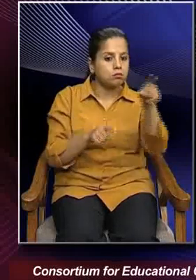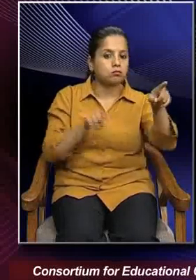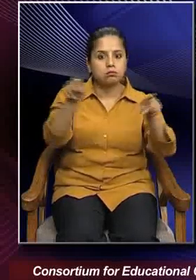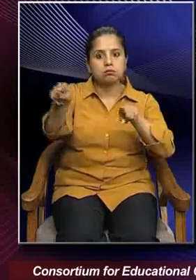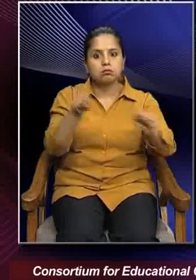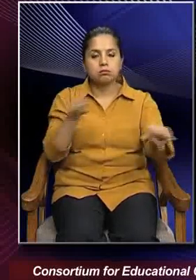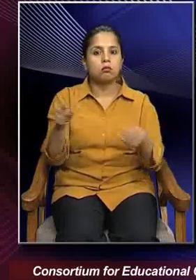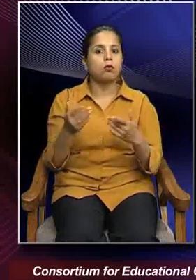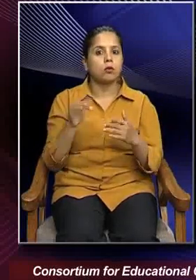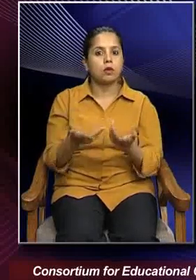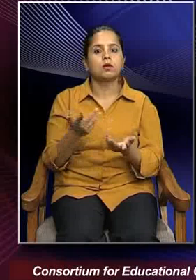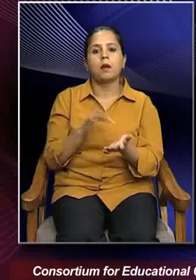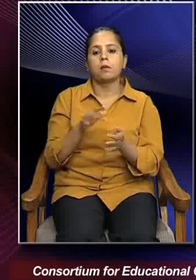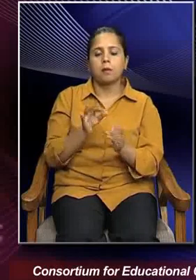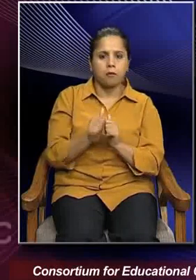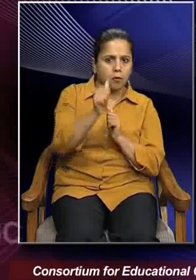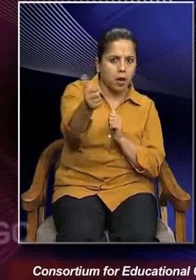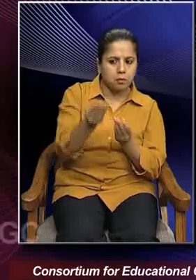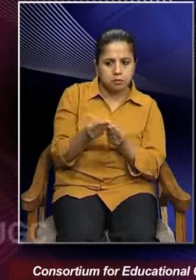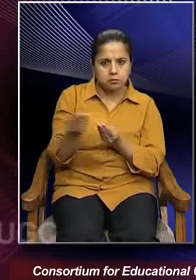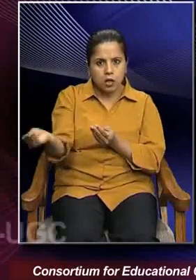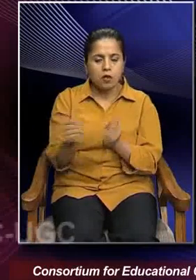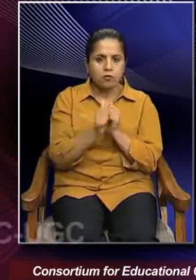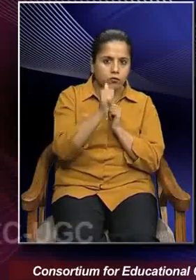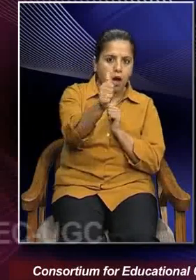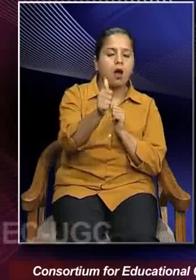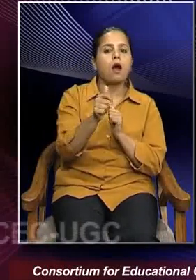and distances such as near or far.